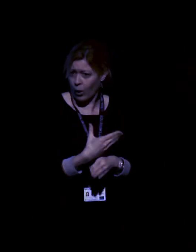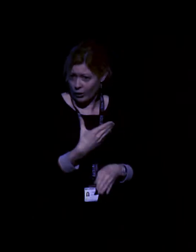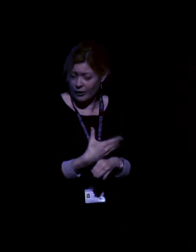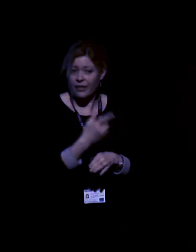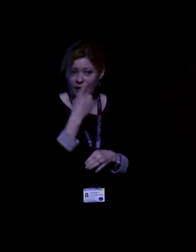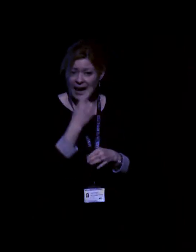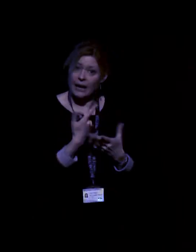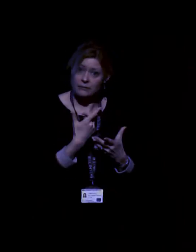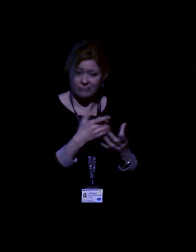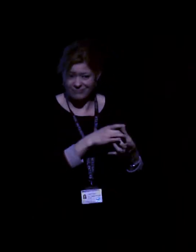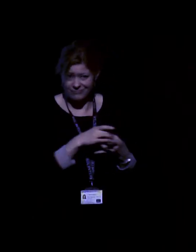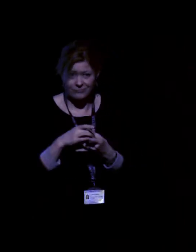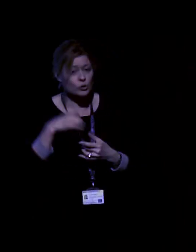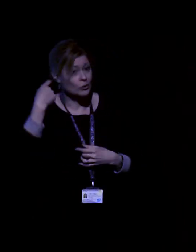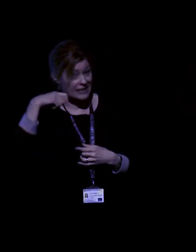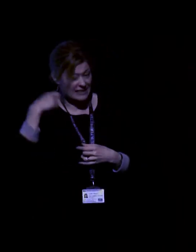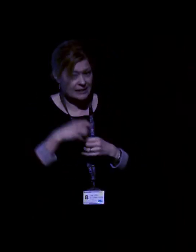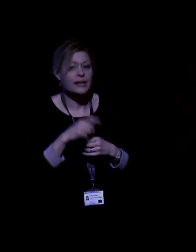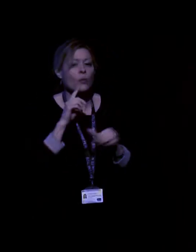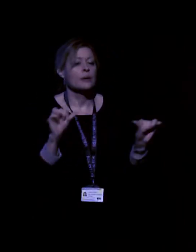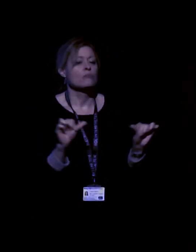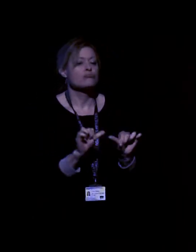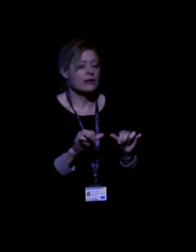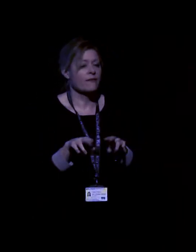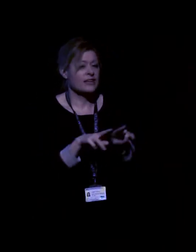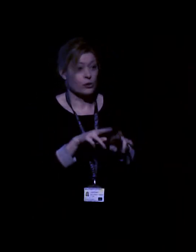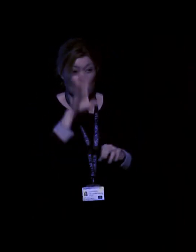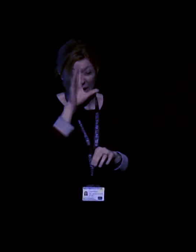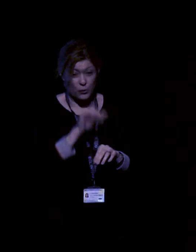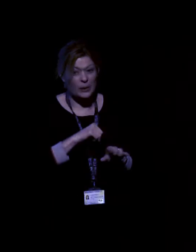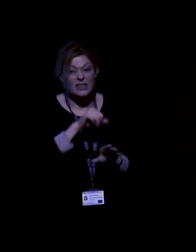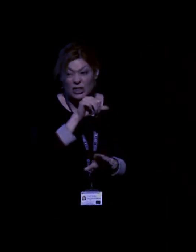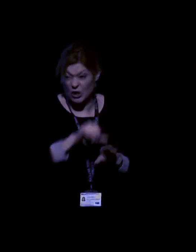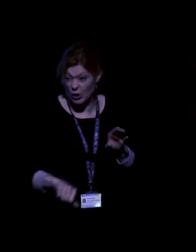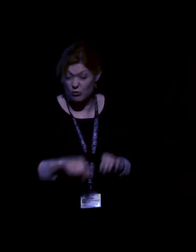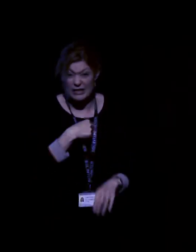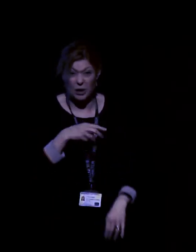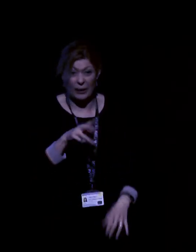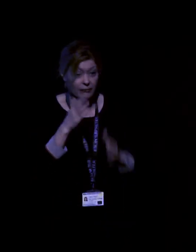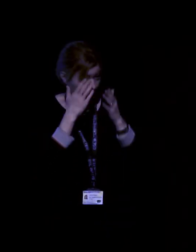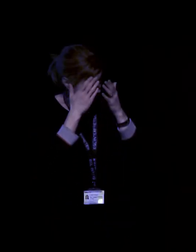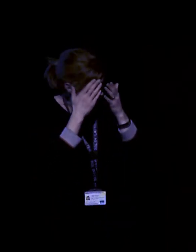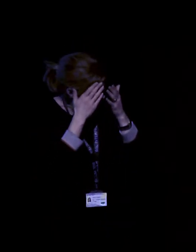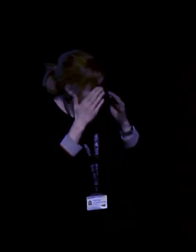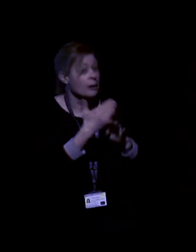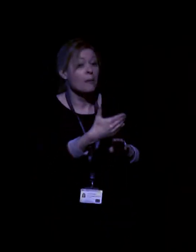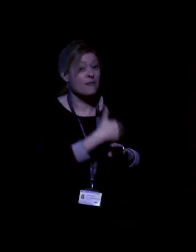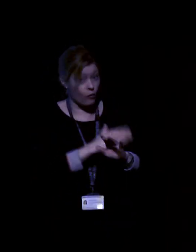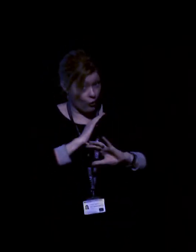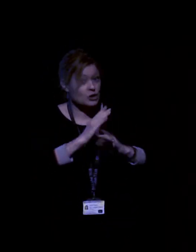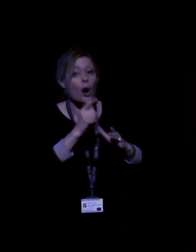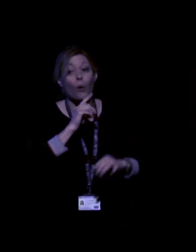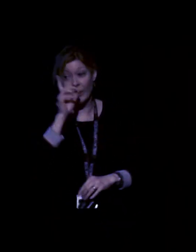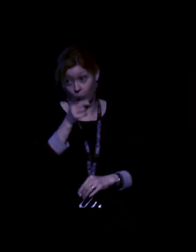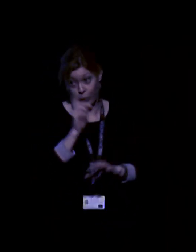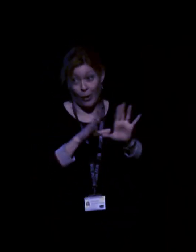am going to give a couple of short videos, which are surgical videos, so if anybody is adverse to watching, I will warn you before I play them. They're